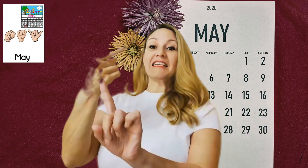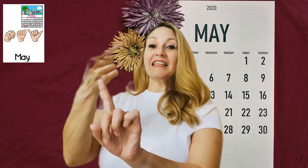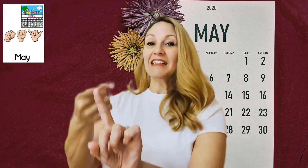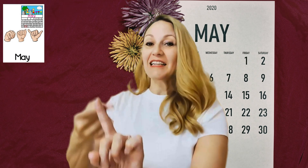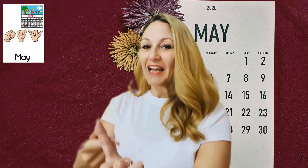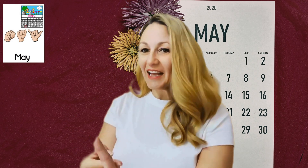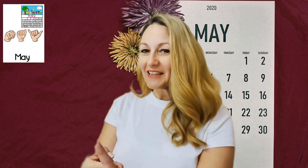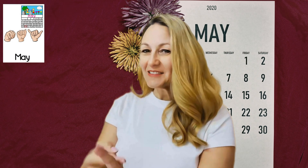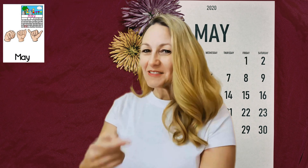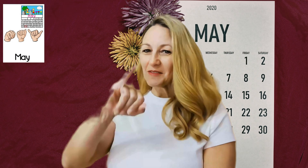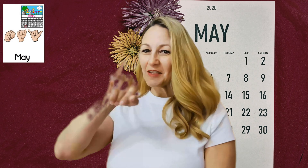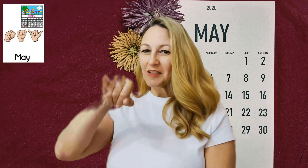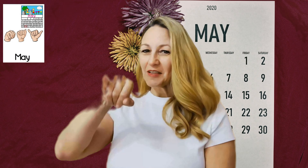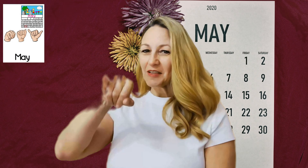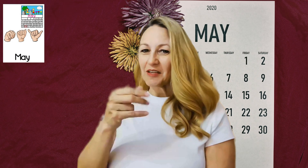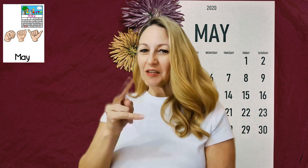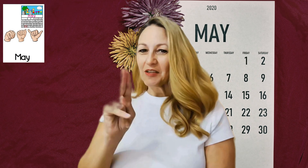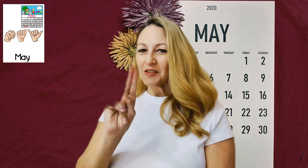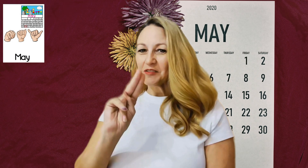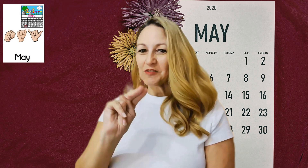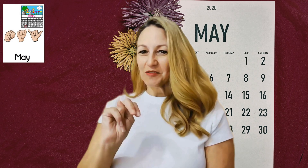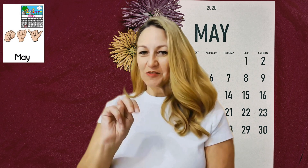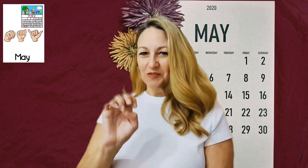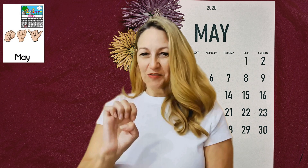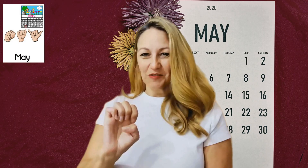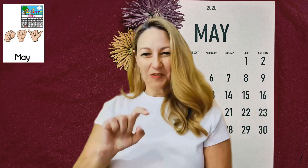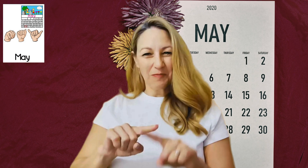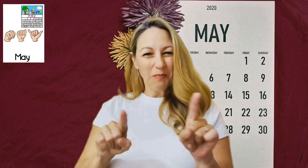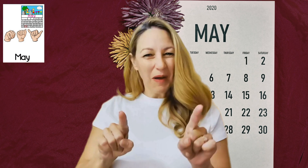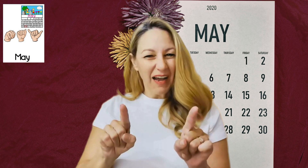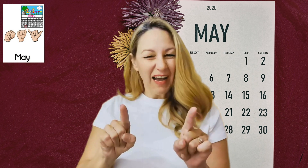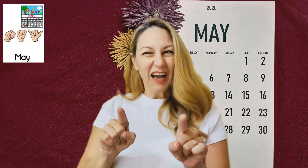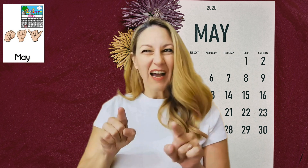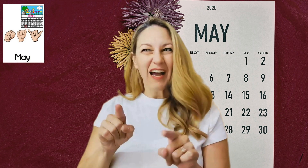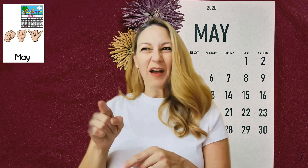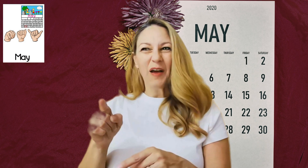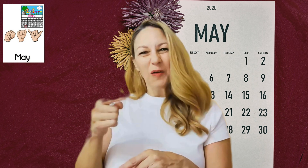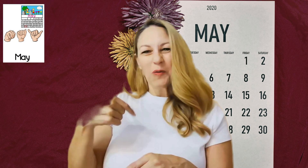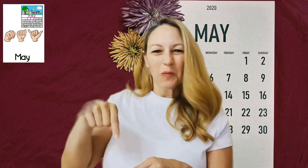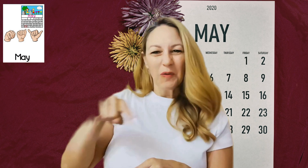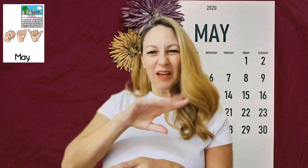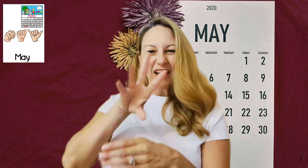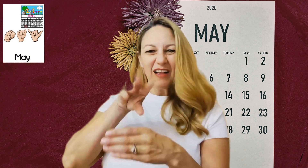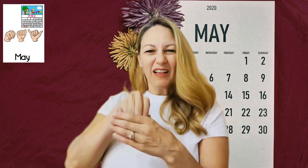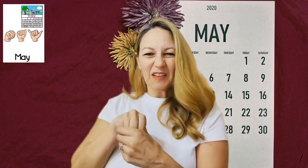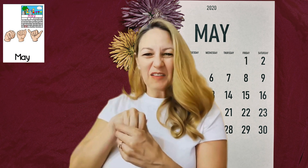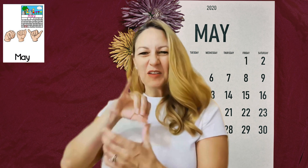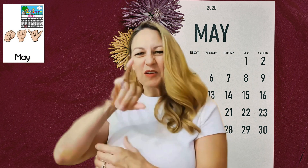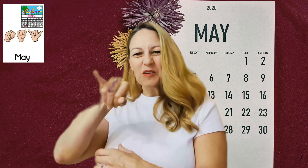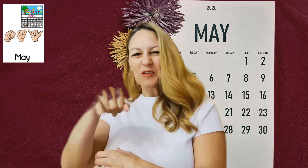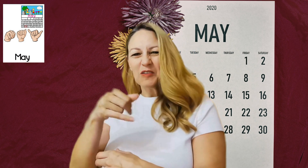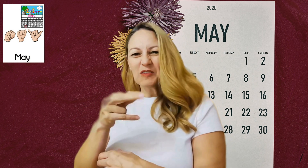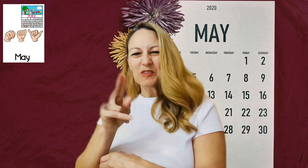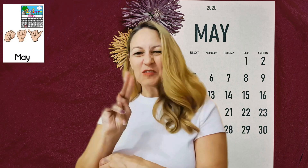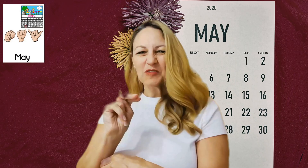Spring ends next month in June, but we're going to include